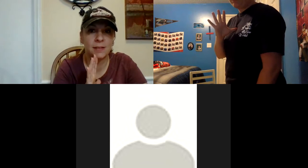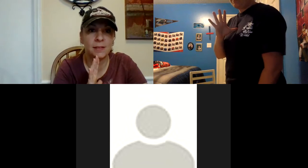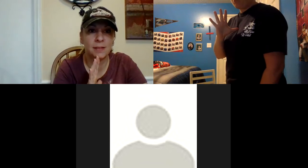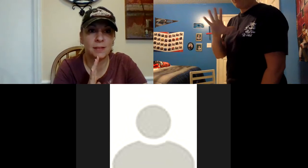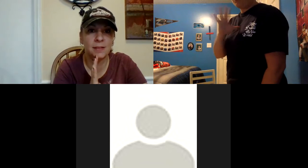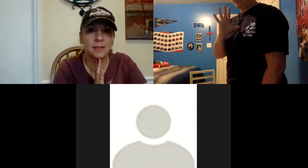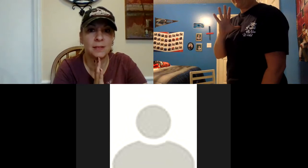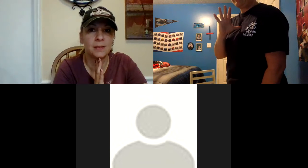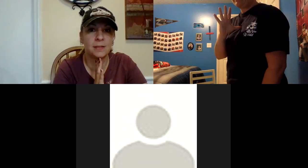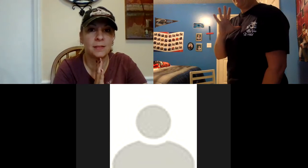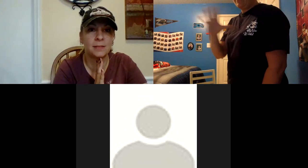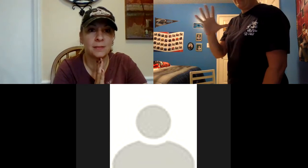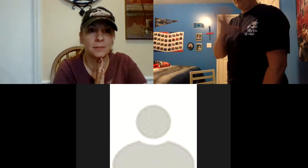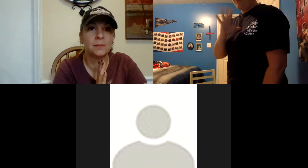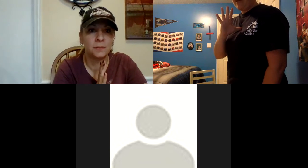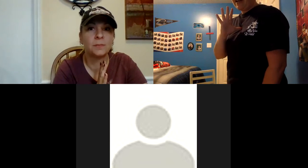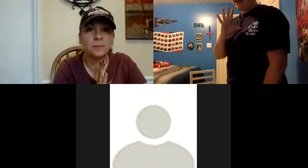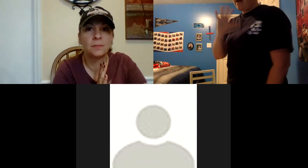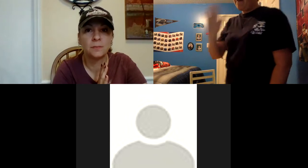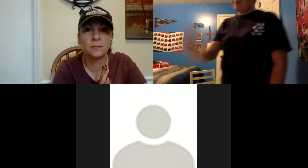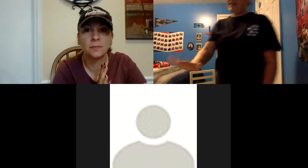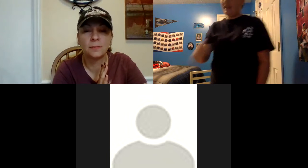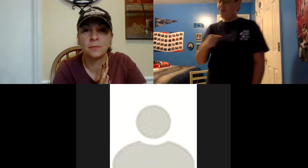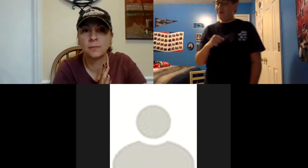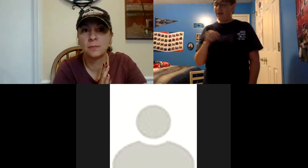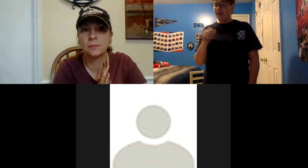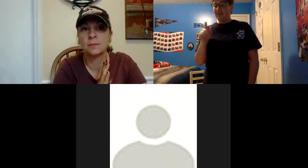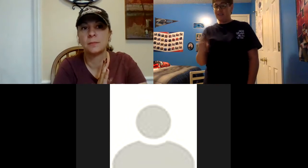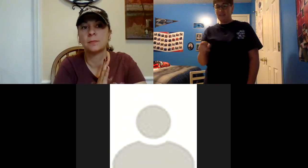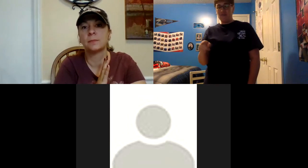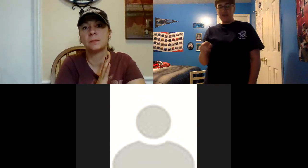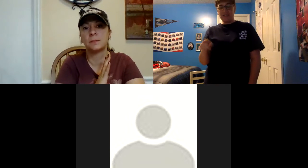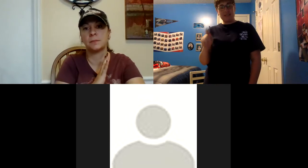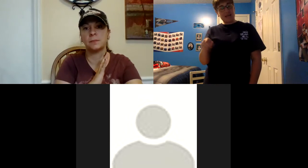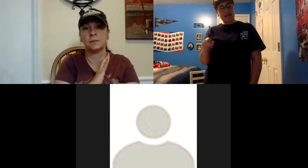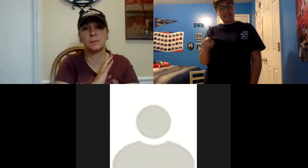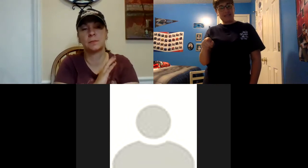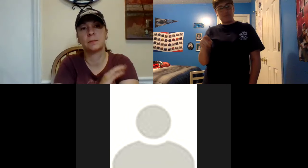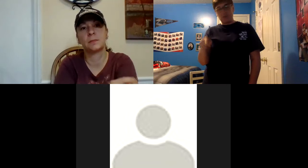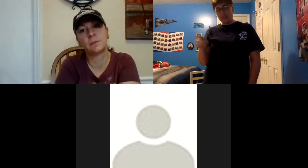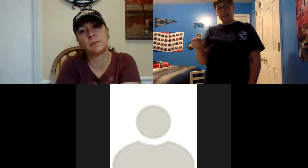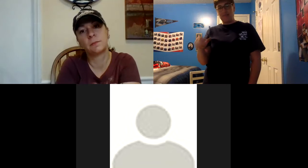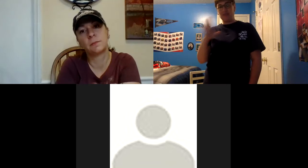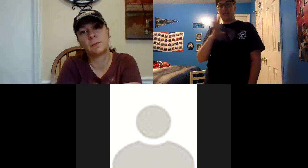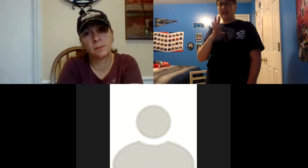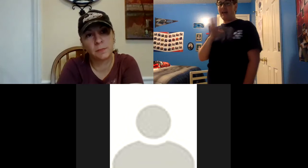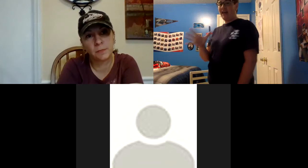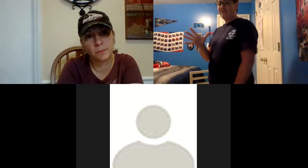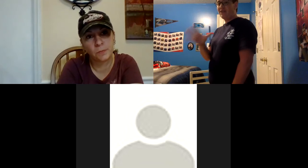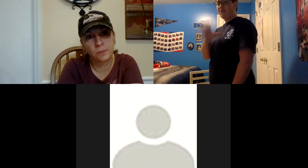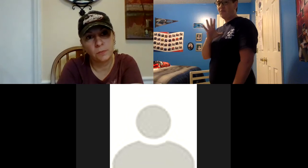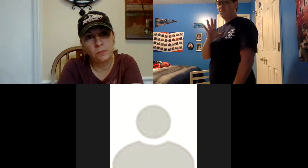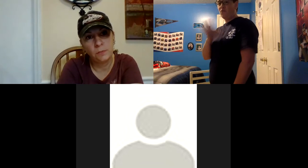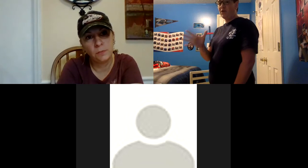put your thumb on your chest and do fine. But now the different sign books that I've looked at